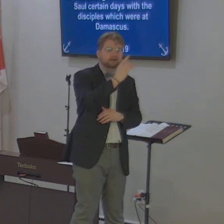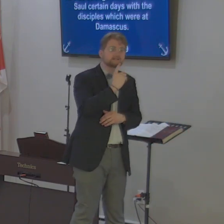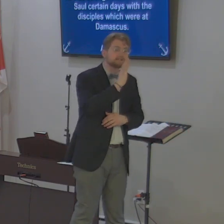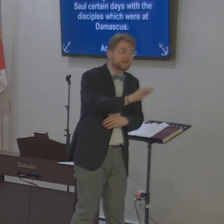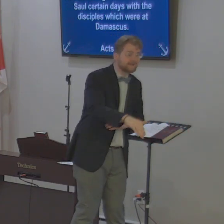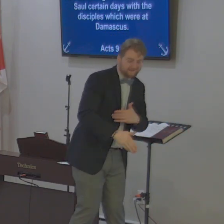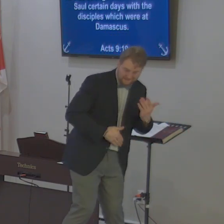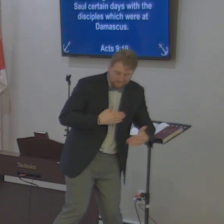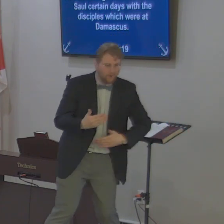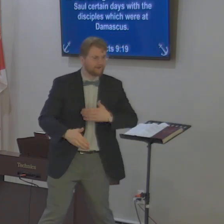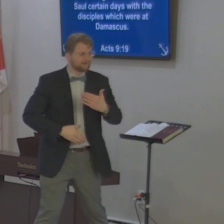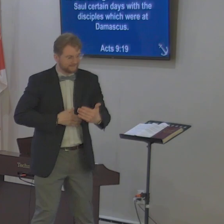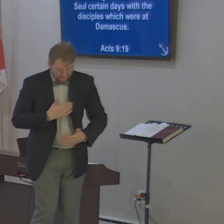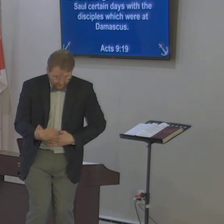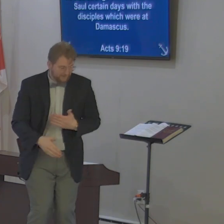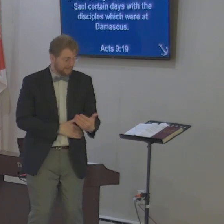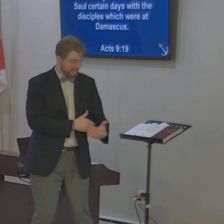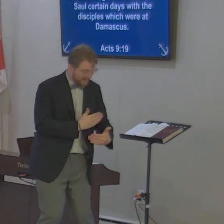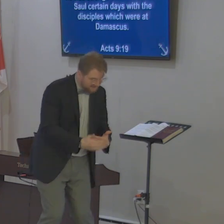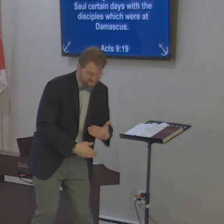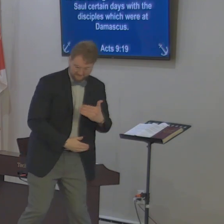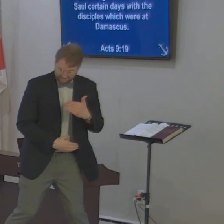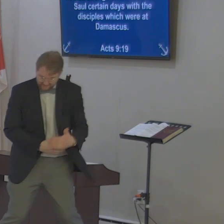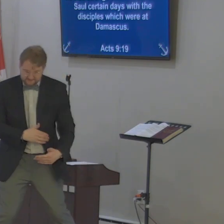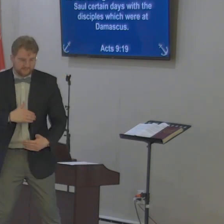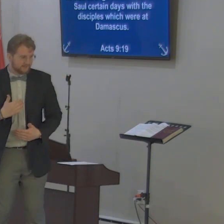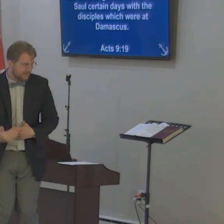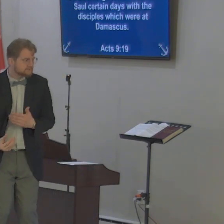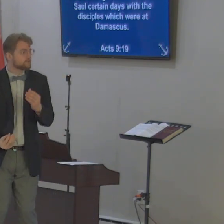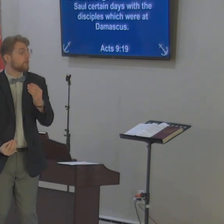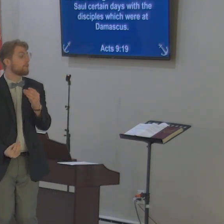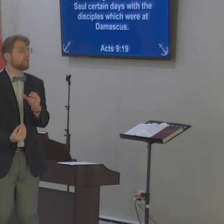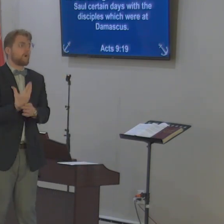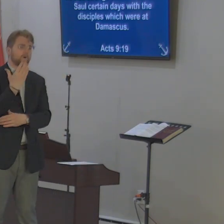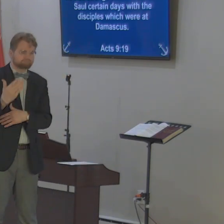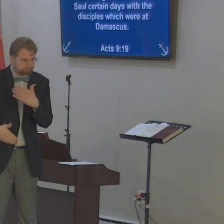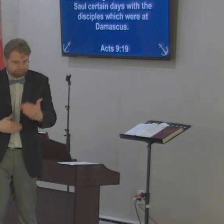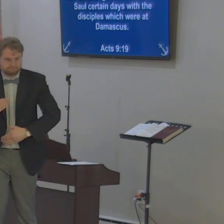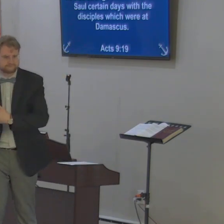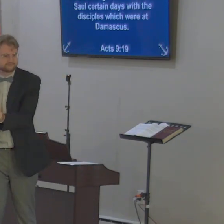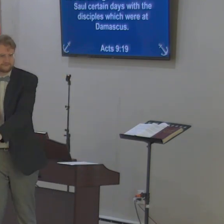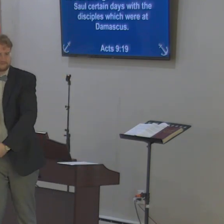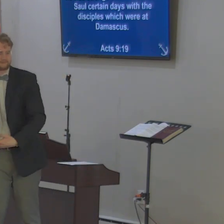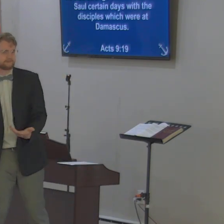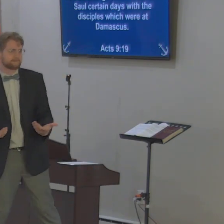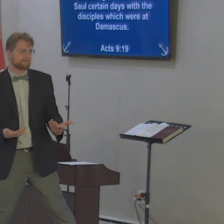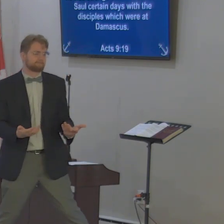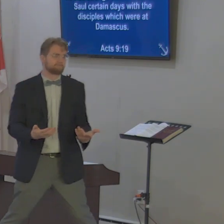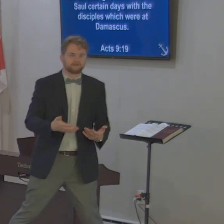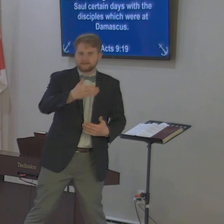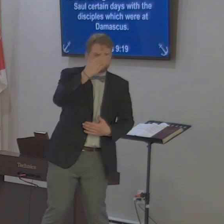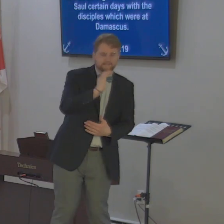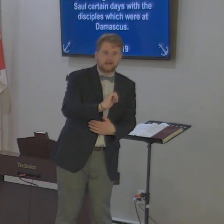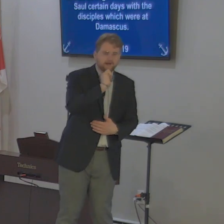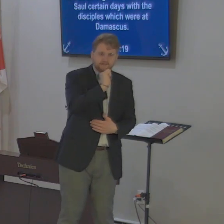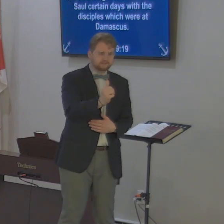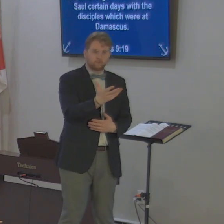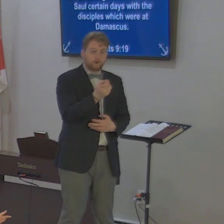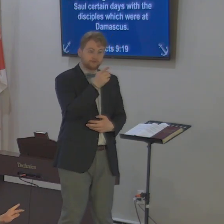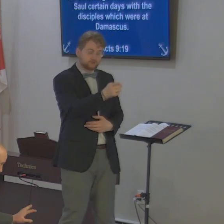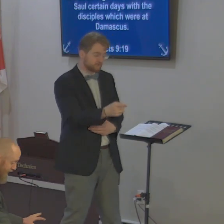child. This is the next thing you need to do. This is the next thing you need to do. This is the next thing you need to do. You see, God doesn't want you